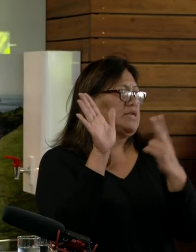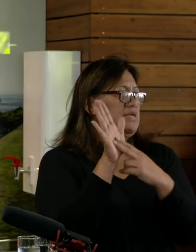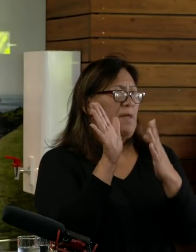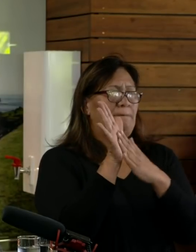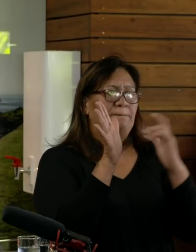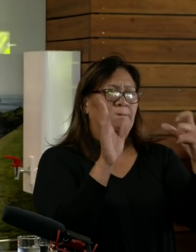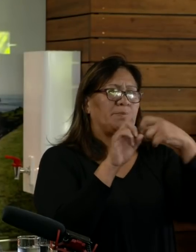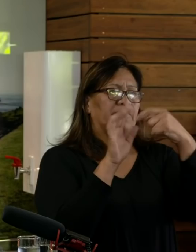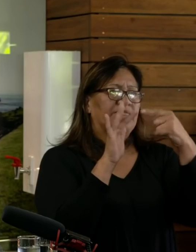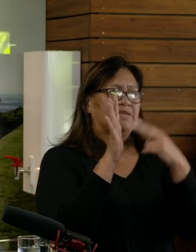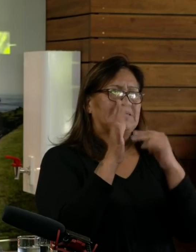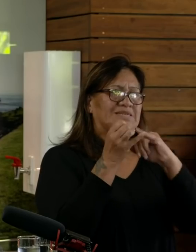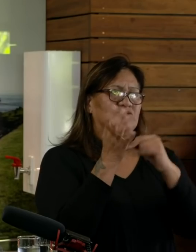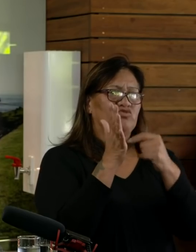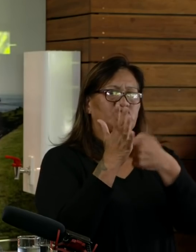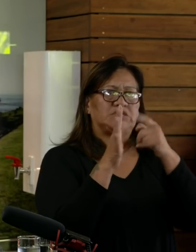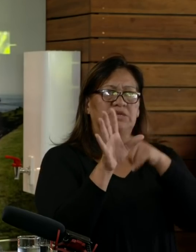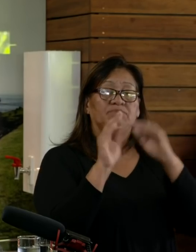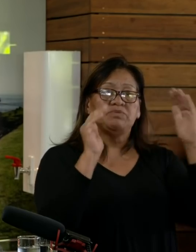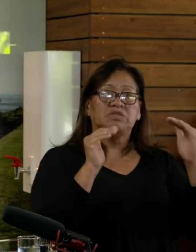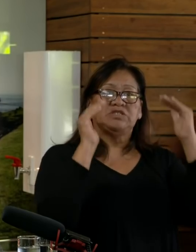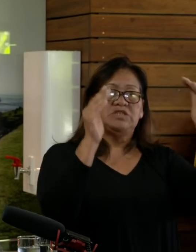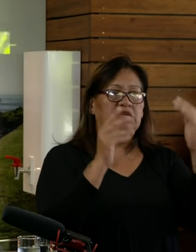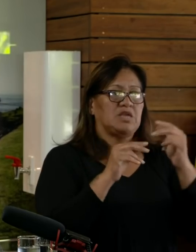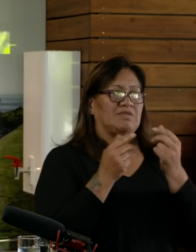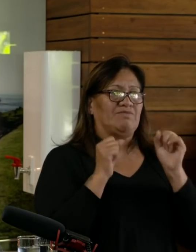defence officers on site today.